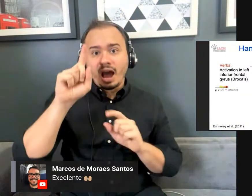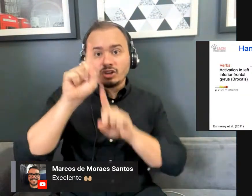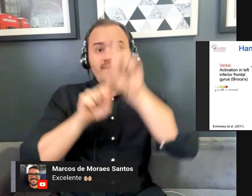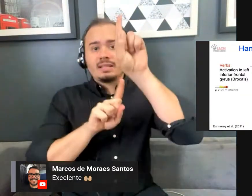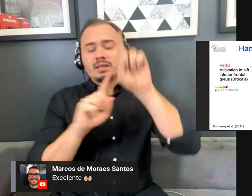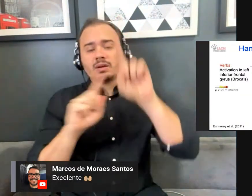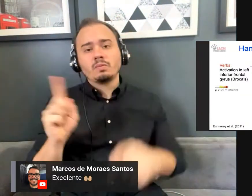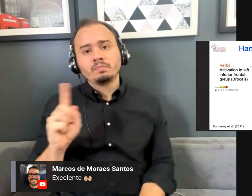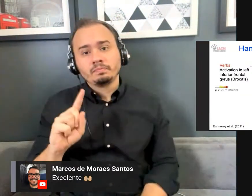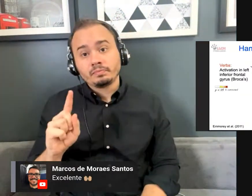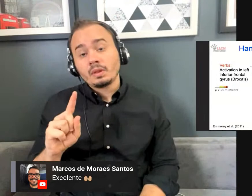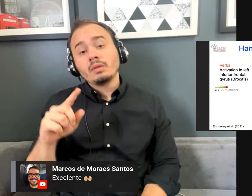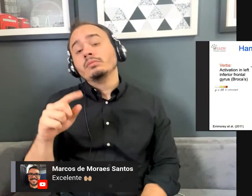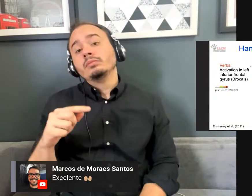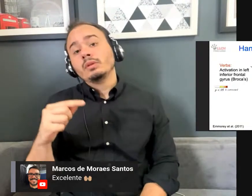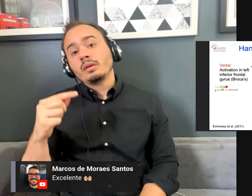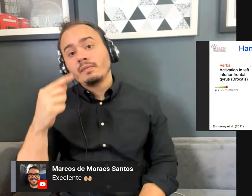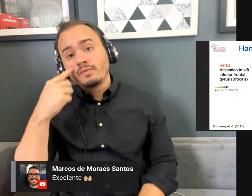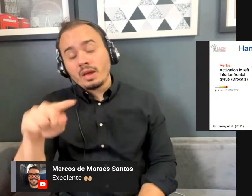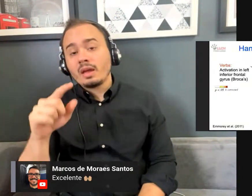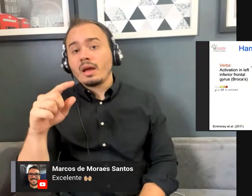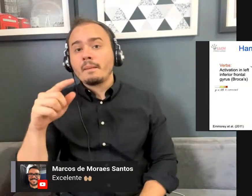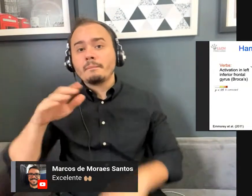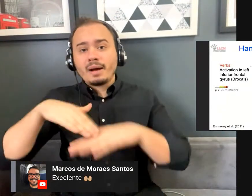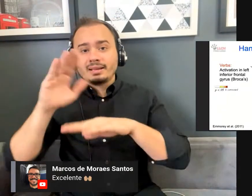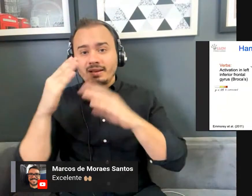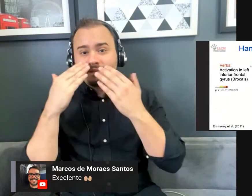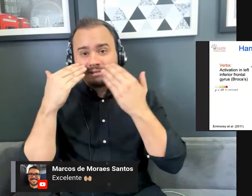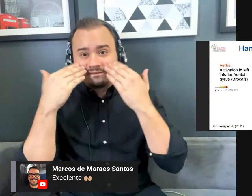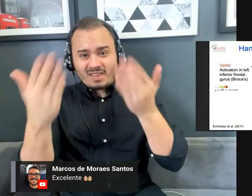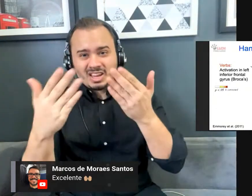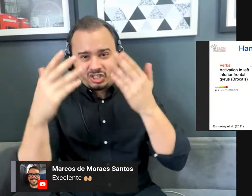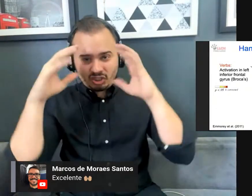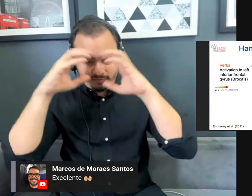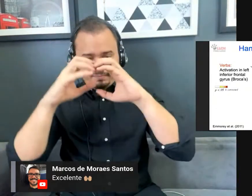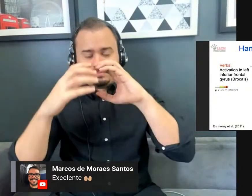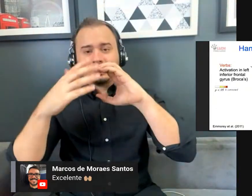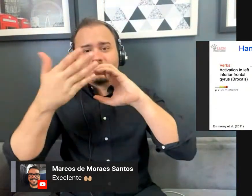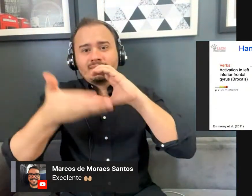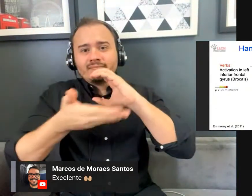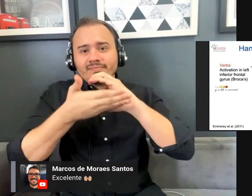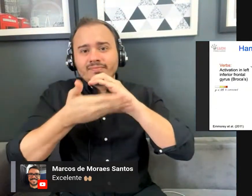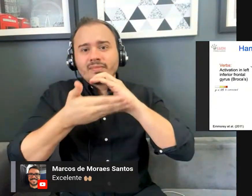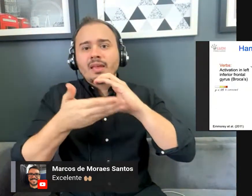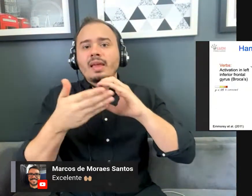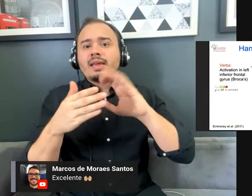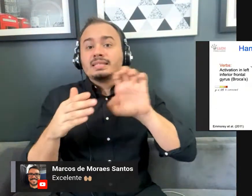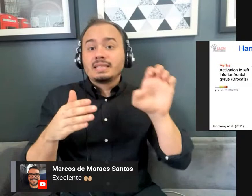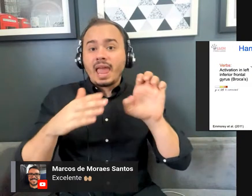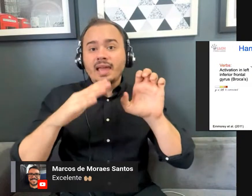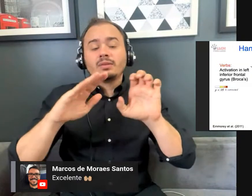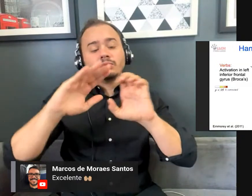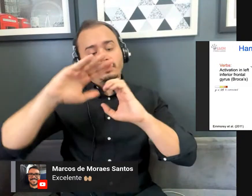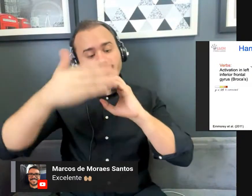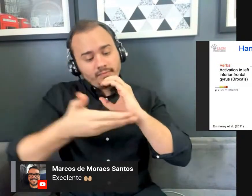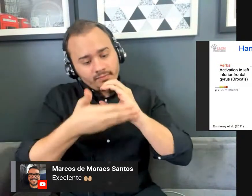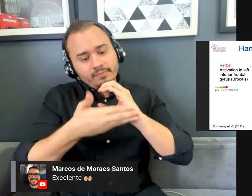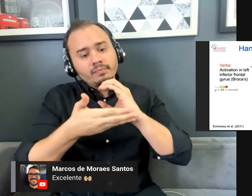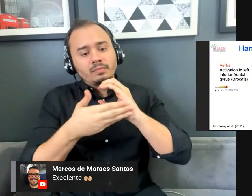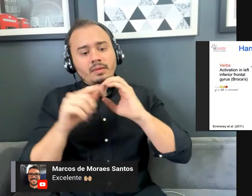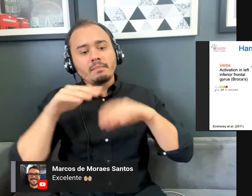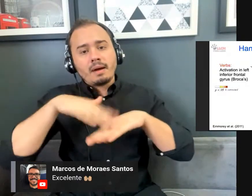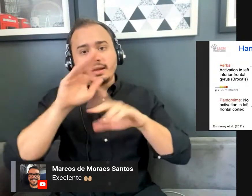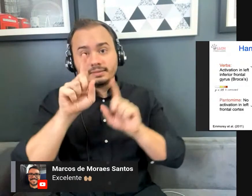in language regions in left inferior frontal cortex, which is basically what you see in word production and sign production.